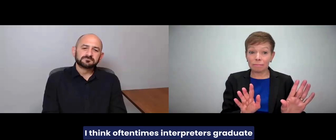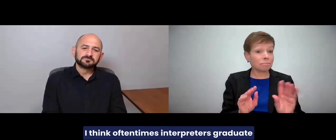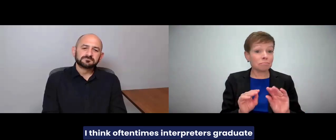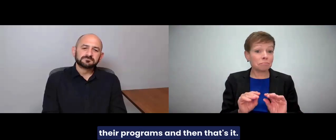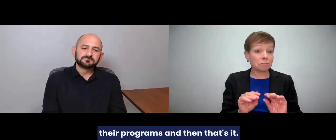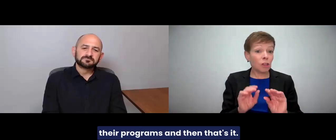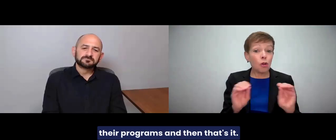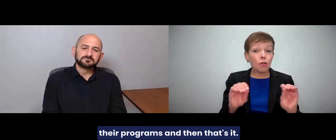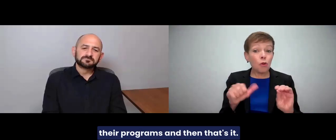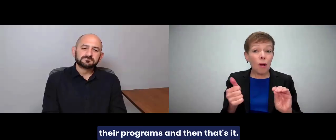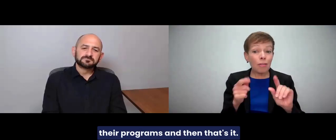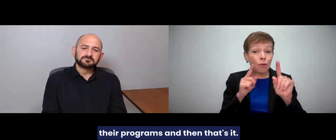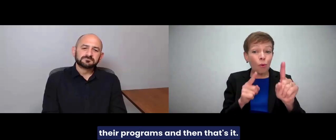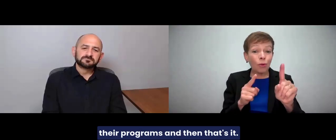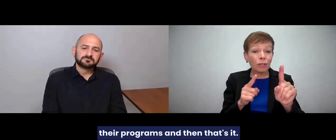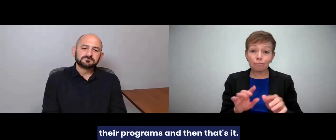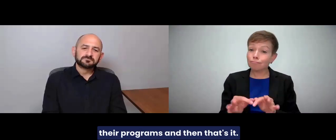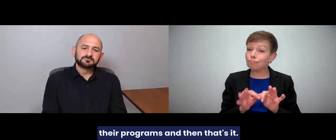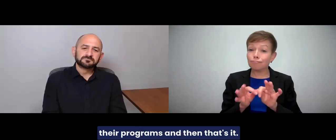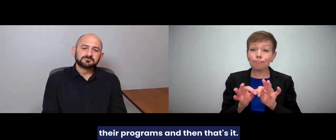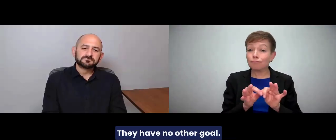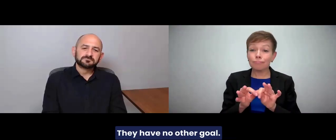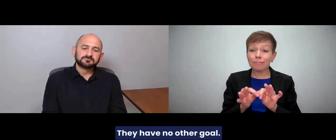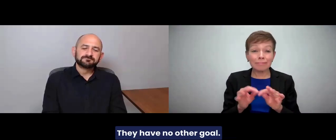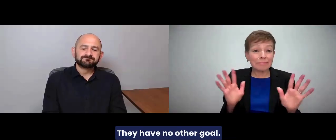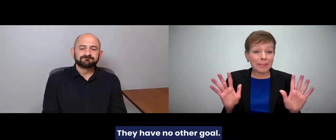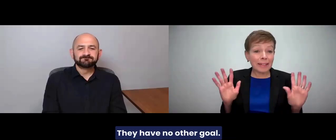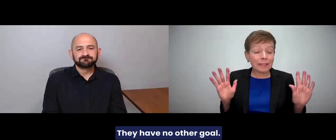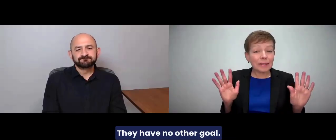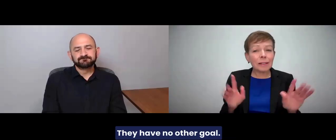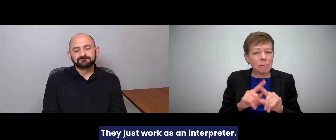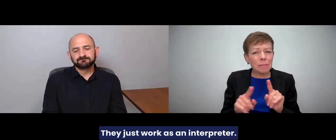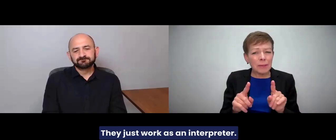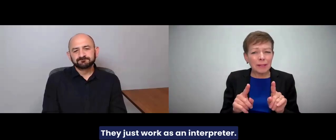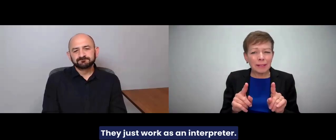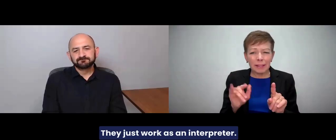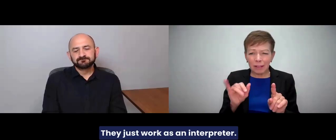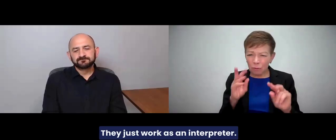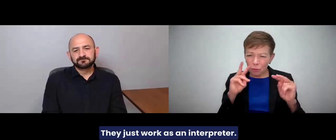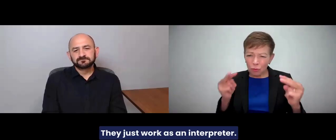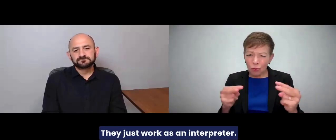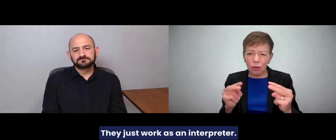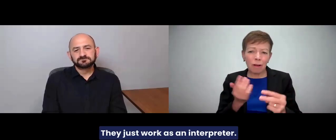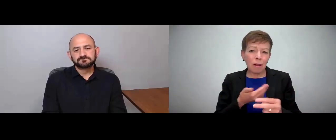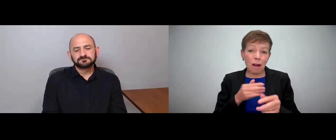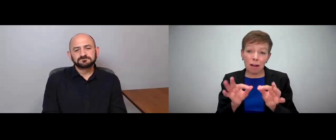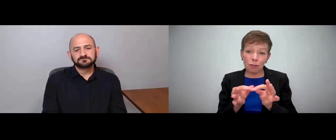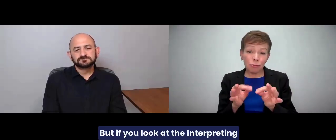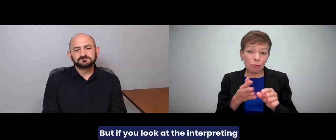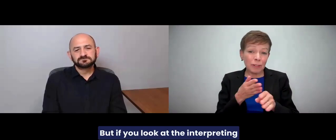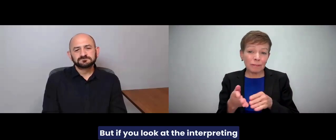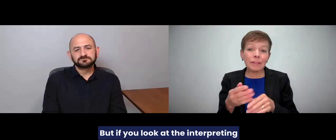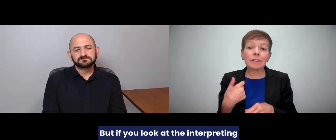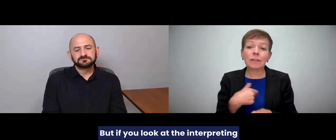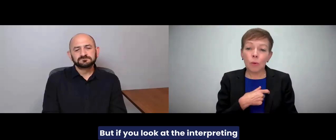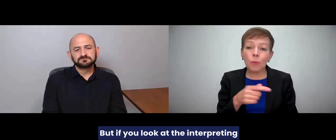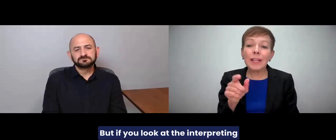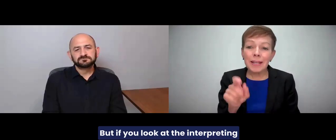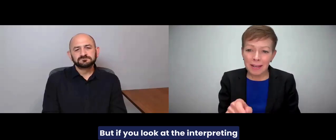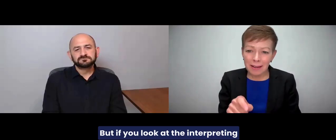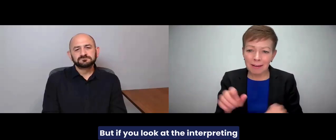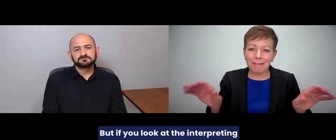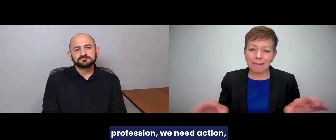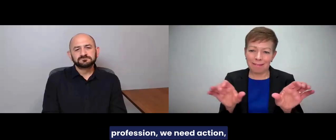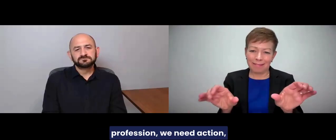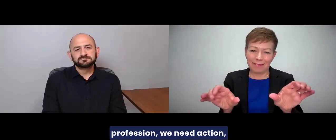interpreters graduate their programs and then that's it. They have no other goal. They just work as an interpreter. But if you look at